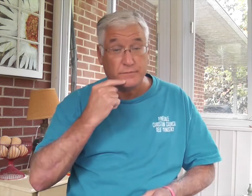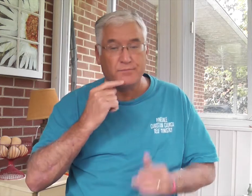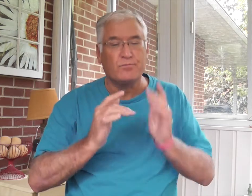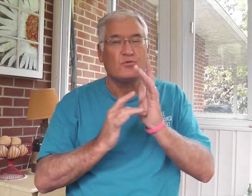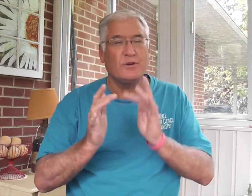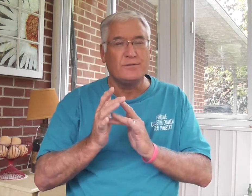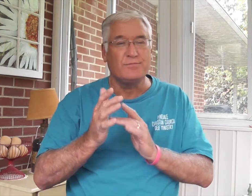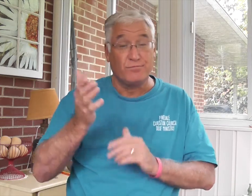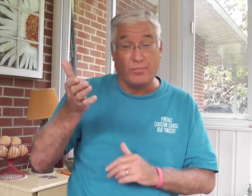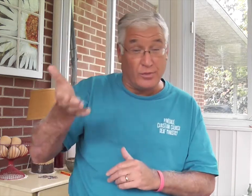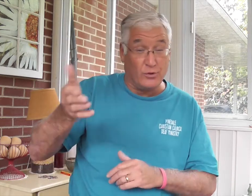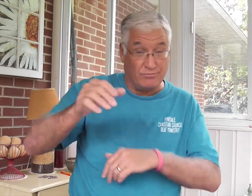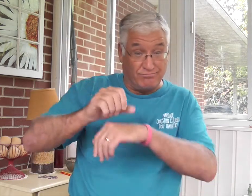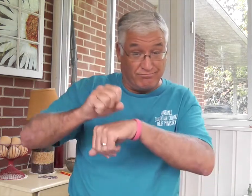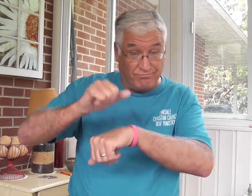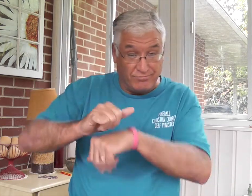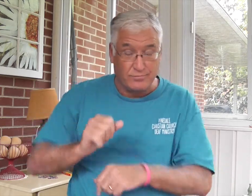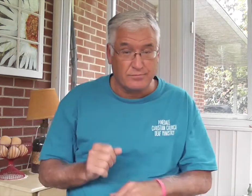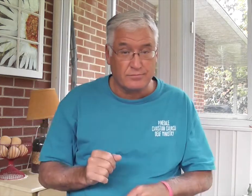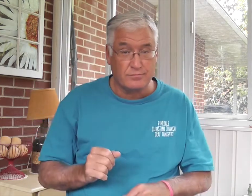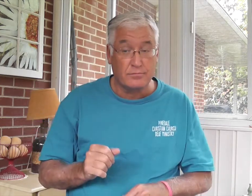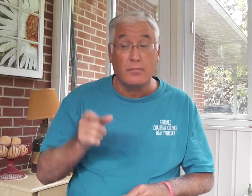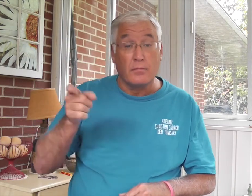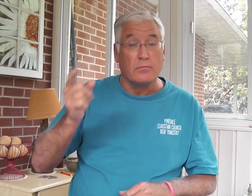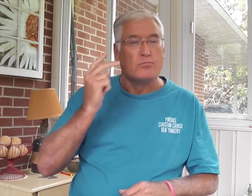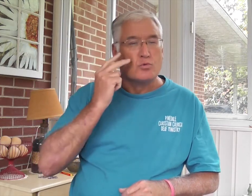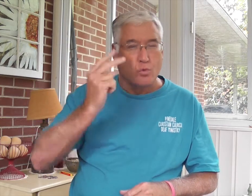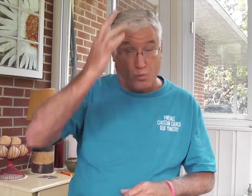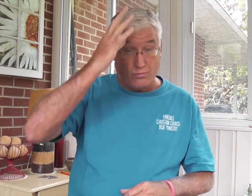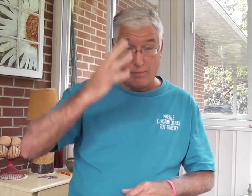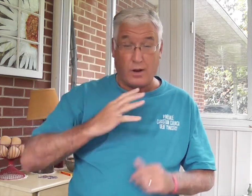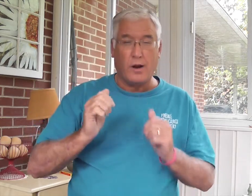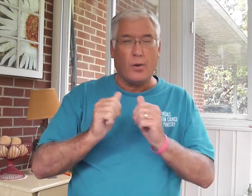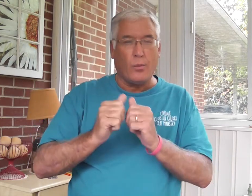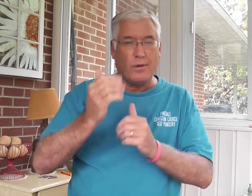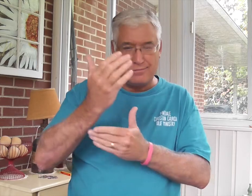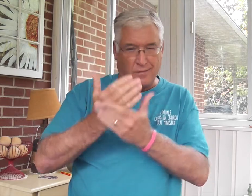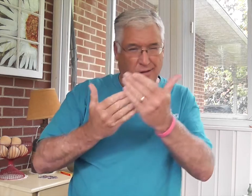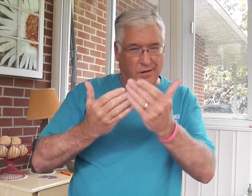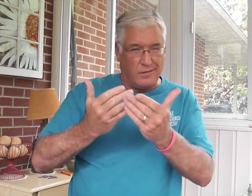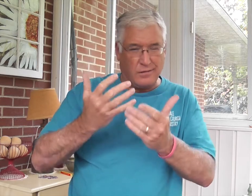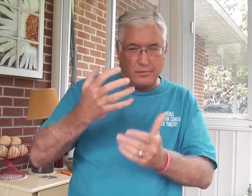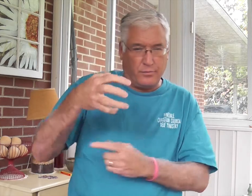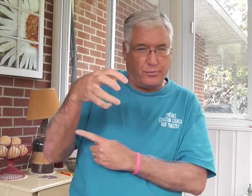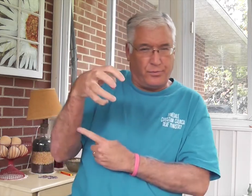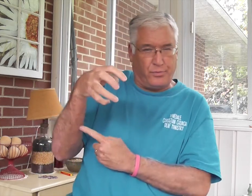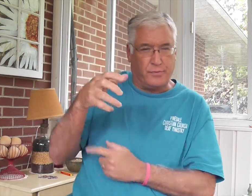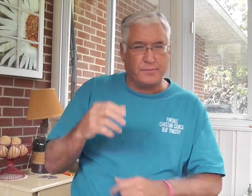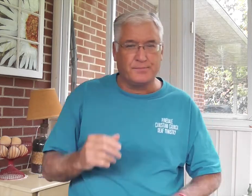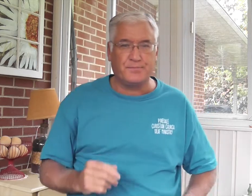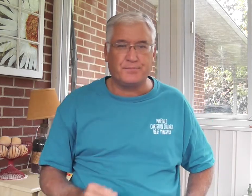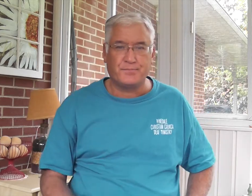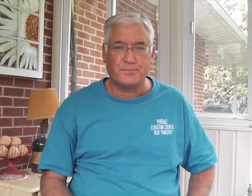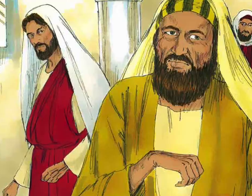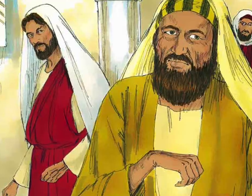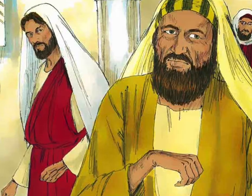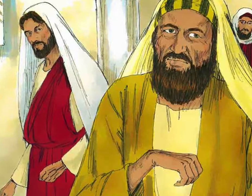In verse 1, it says that Jesus went to the synagogue and he saw a man with a withered hand.